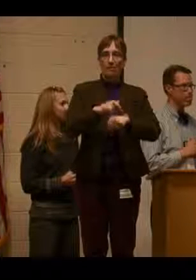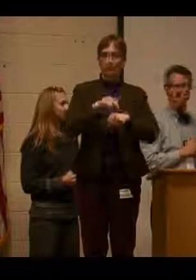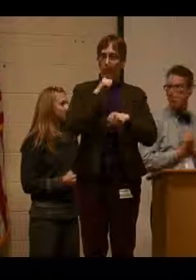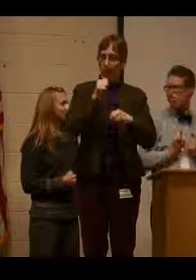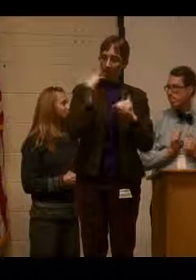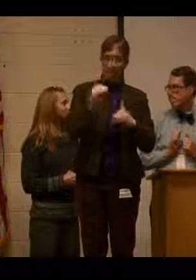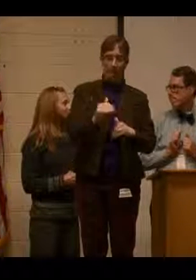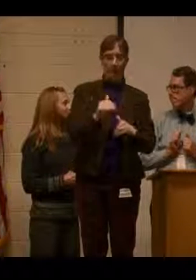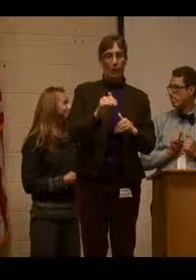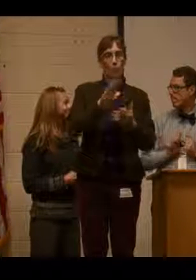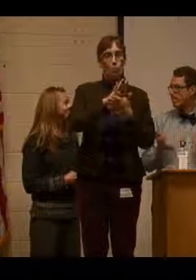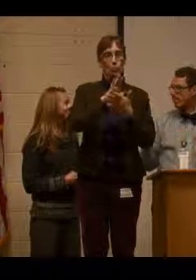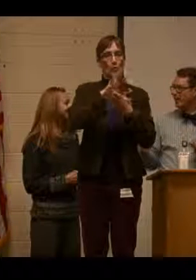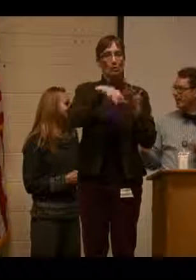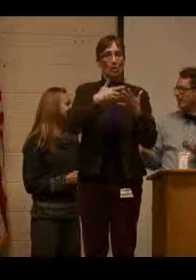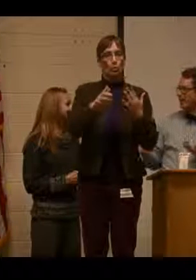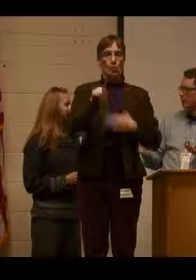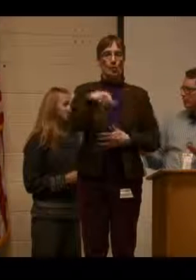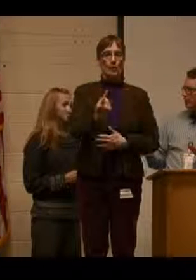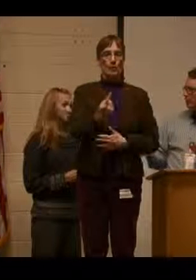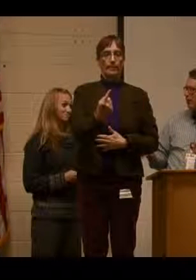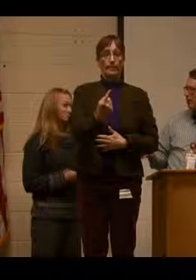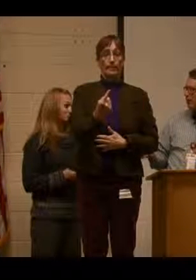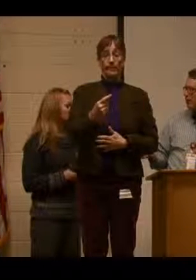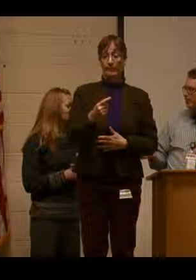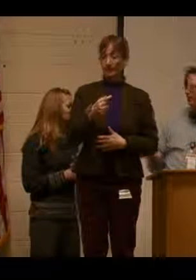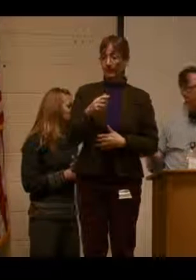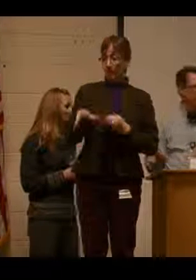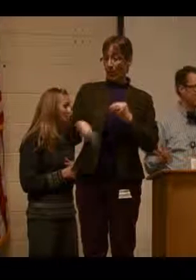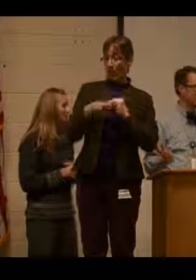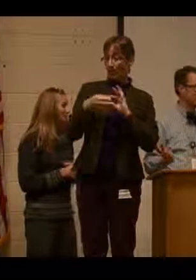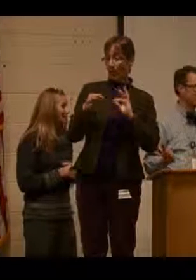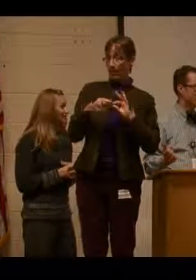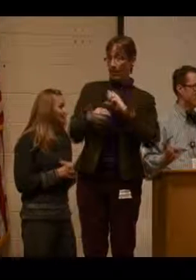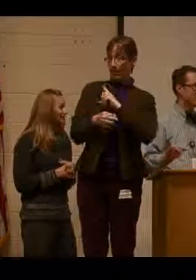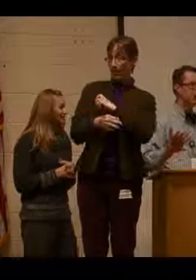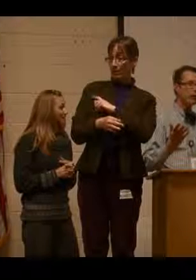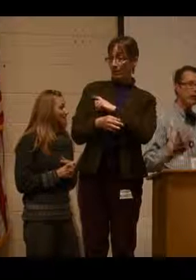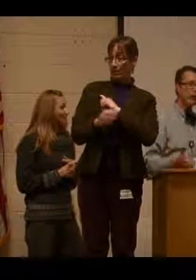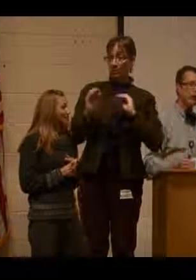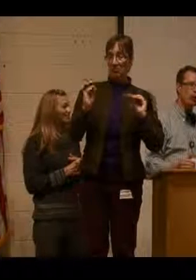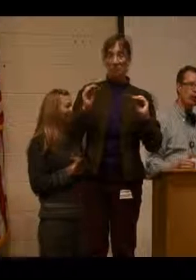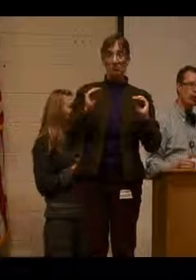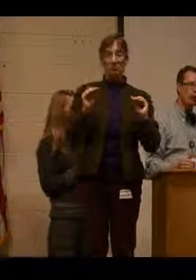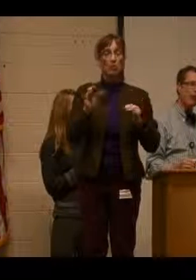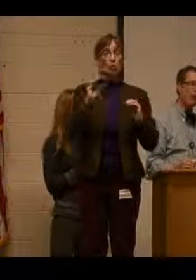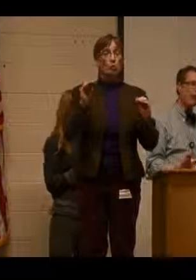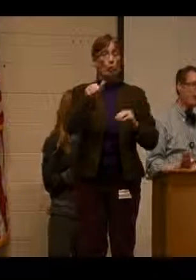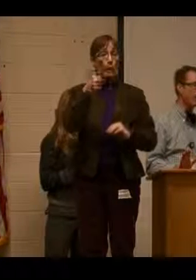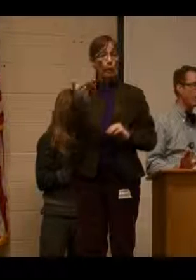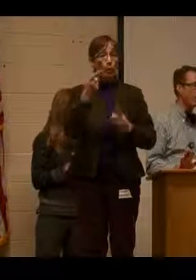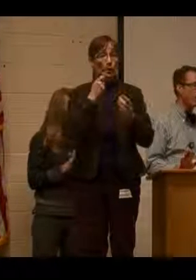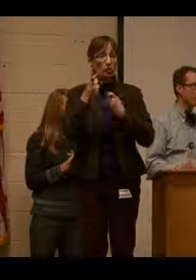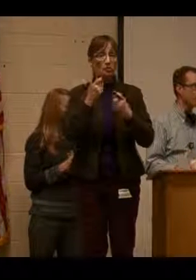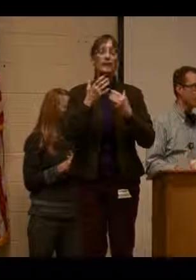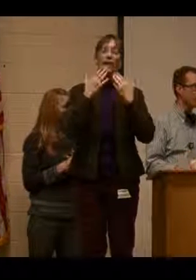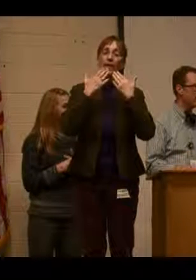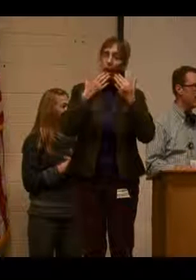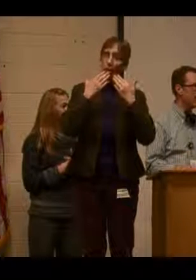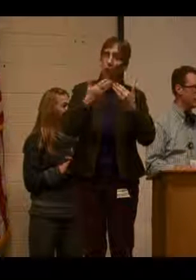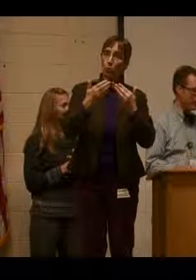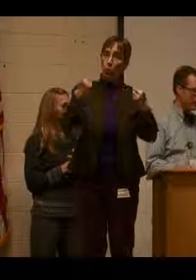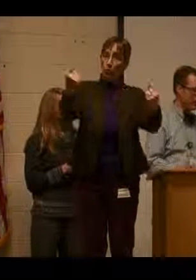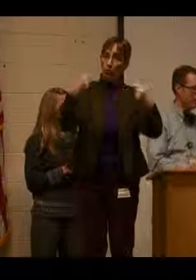Anything else to add, Heather? If there's no other questions, I want to thank you all for coming. And again, just